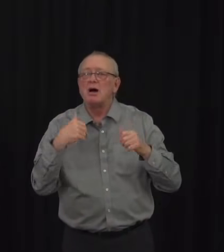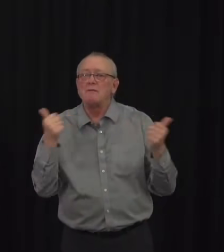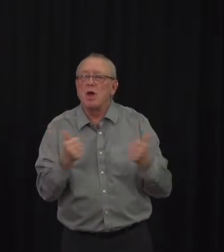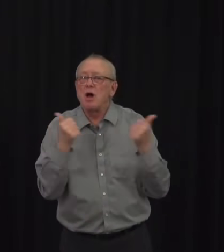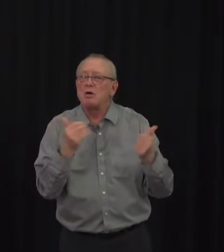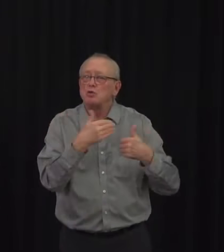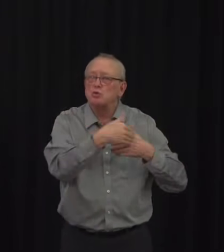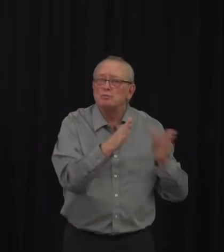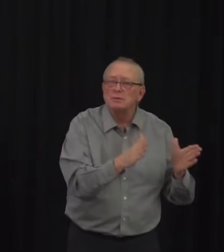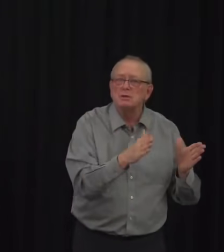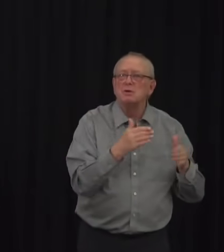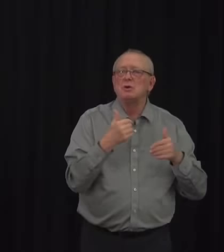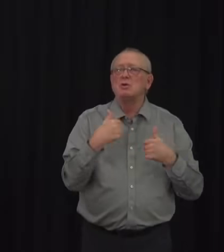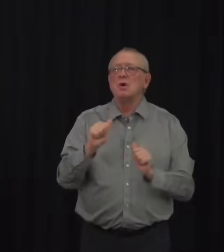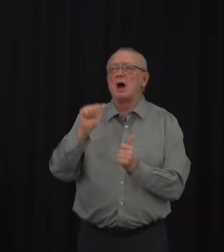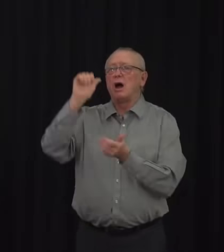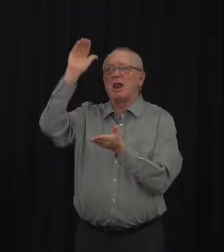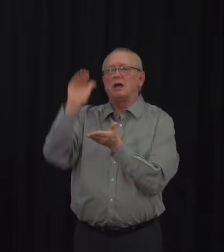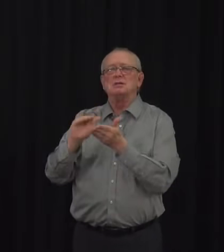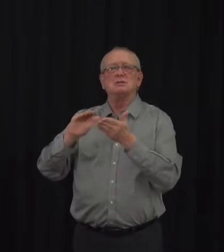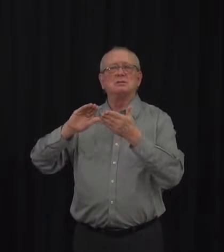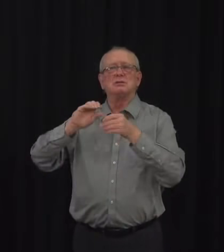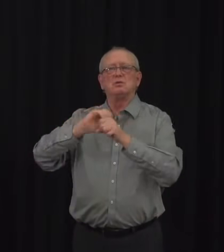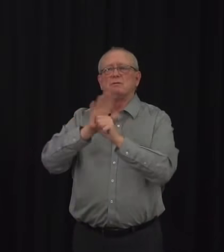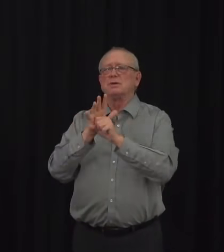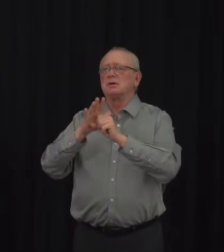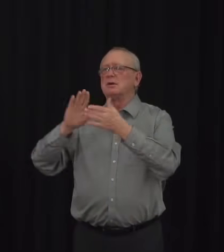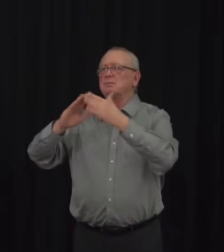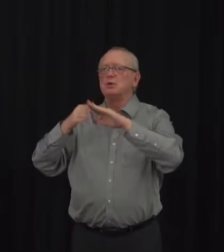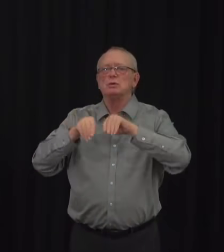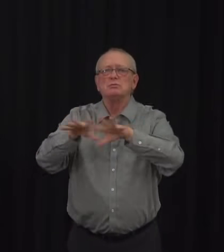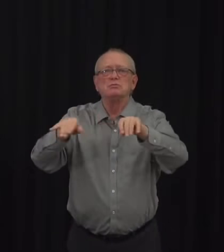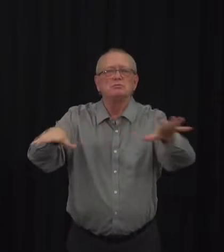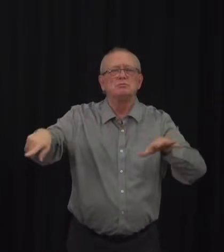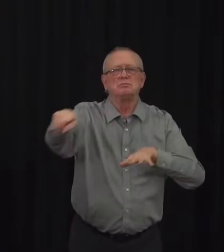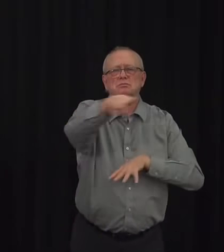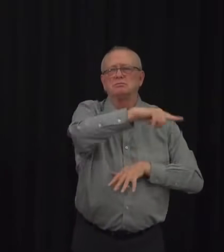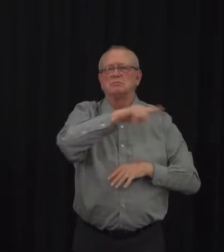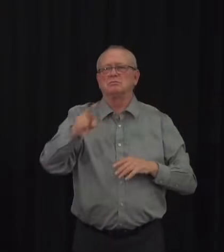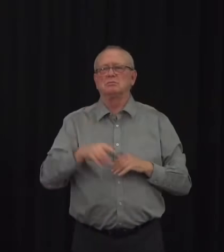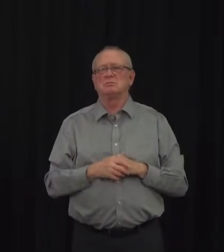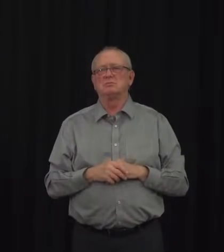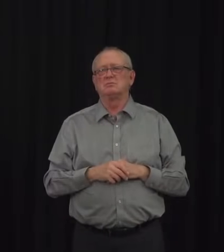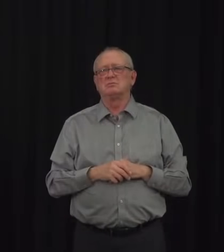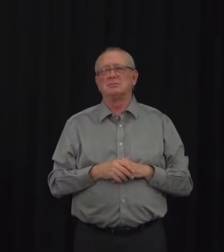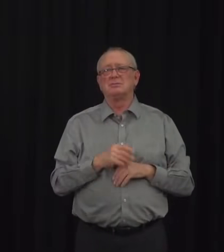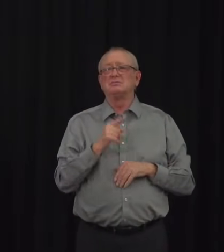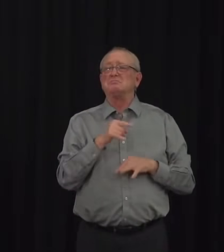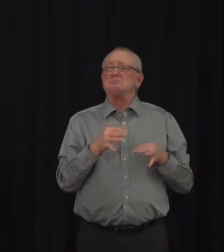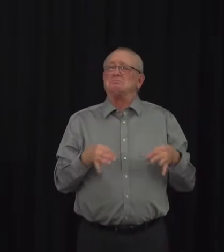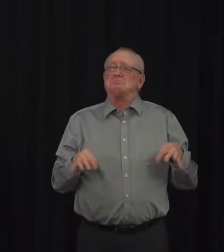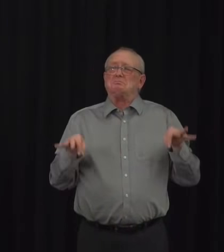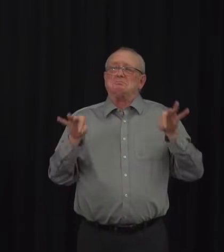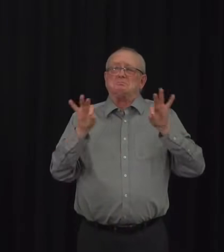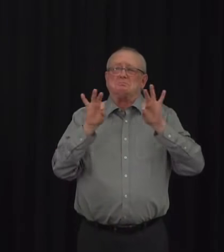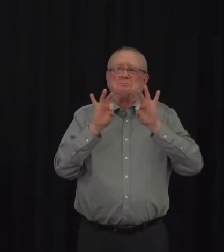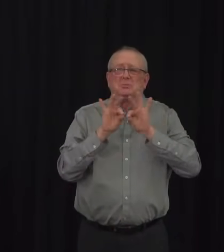COVID-19 beds. Another way we can support our healthcare system is to keep healthcare facilities